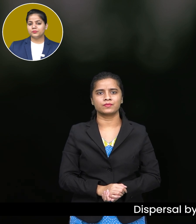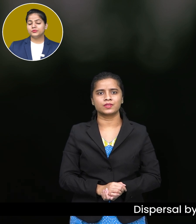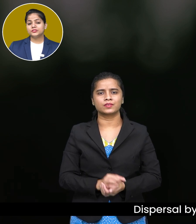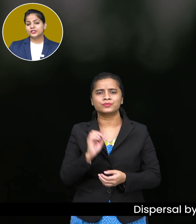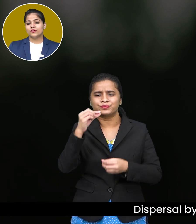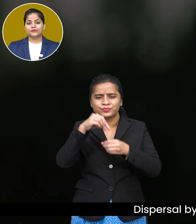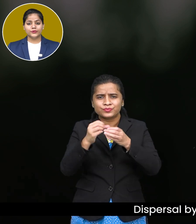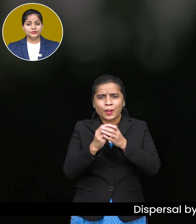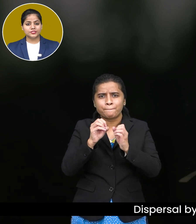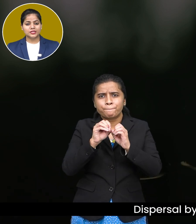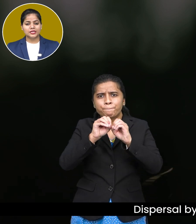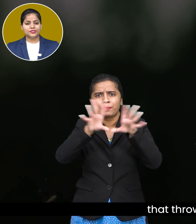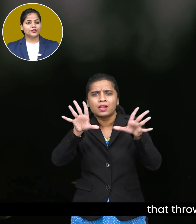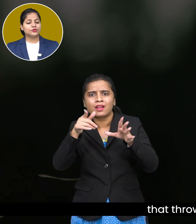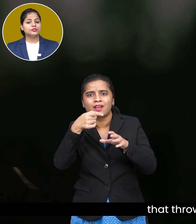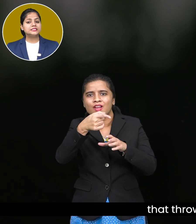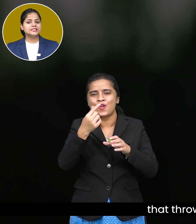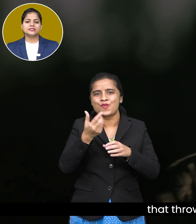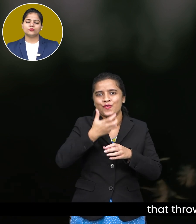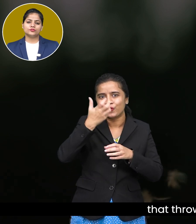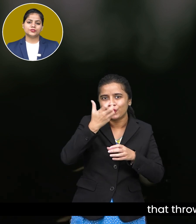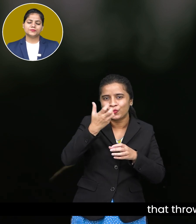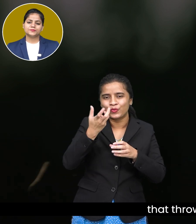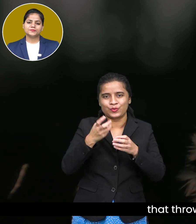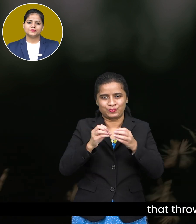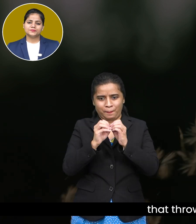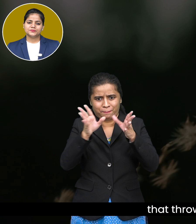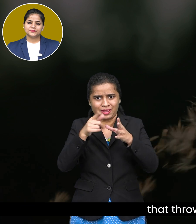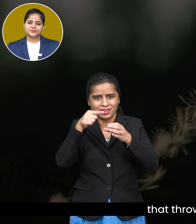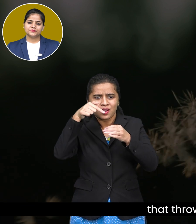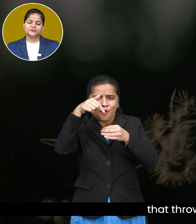Dispersal by bursting of fruits that threw the seed out.